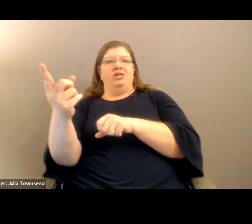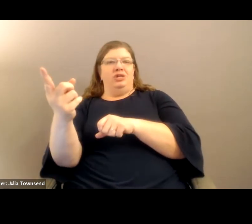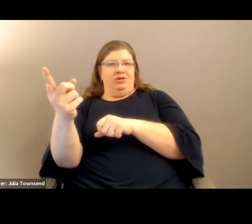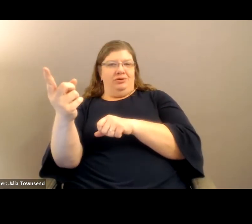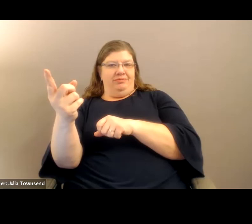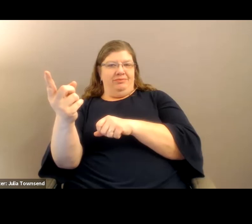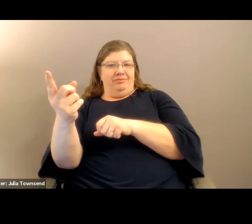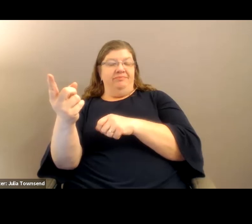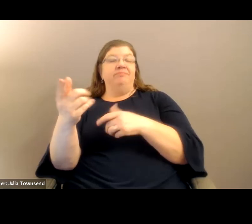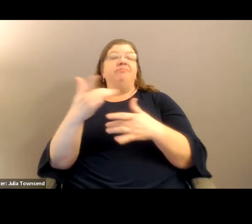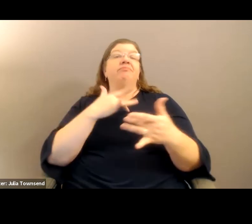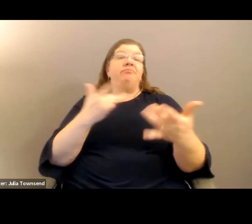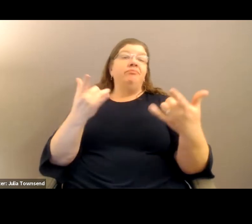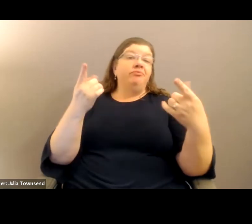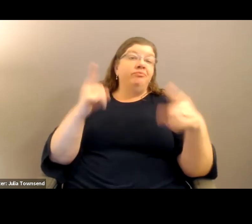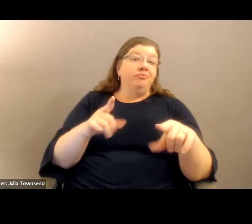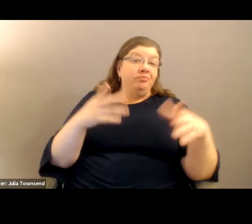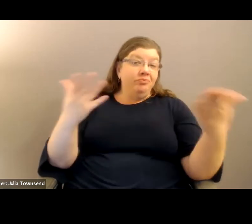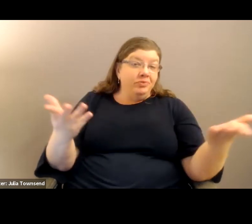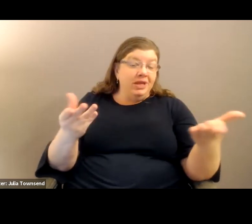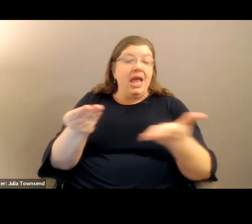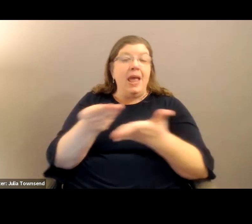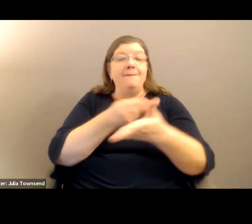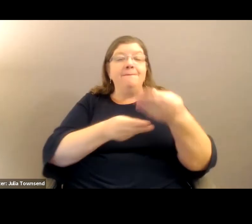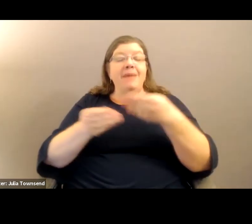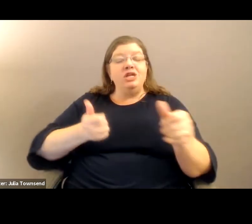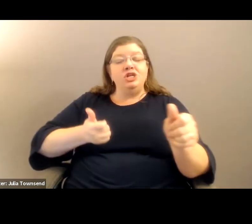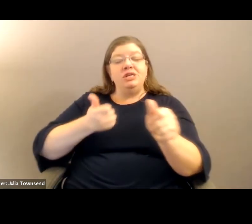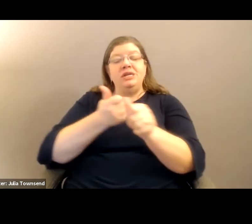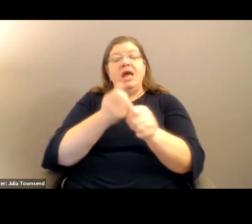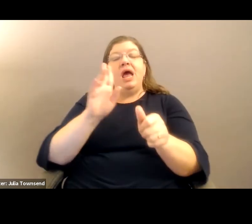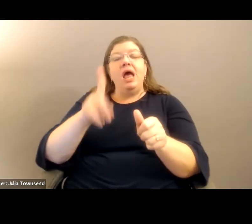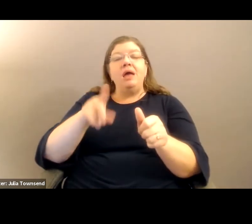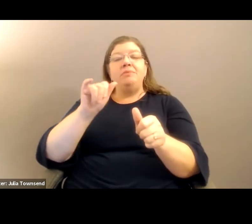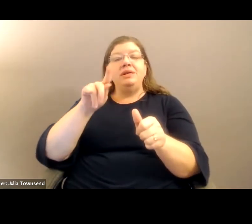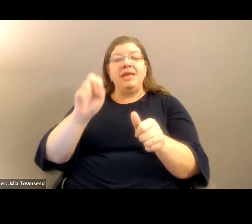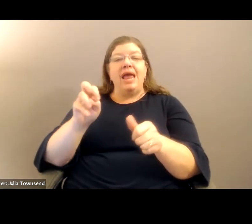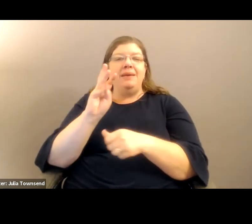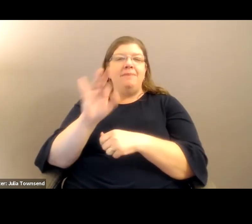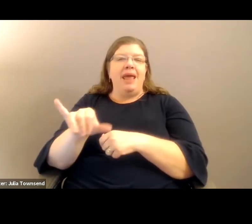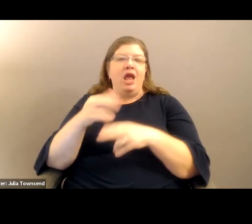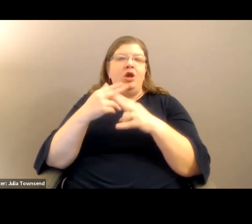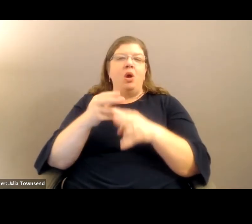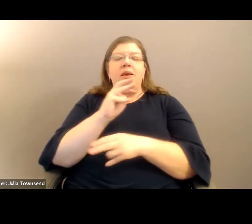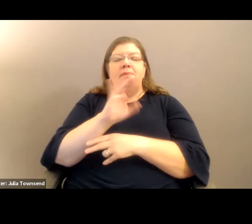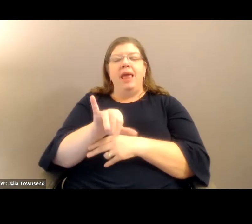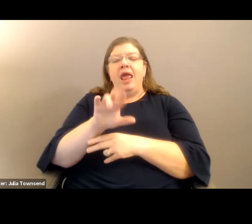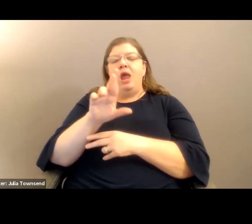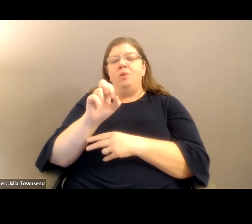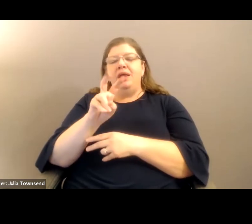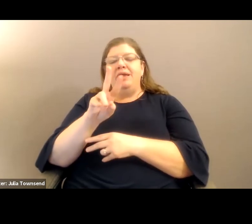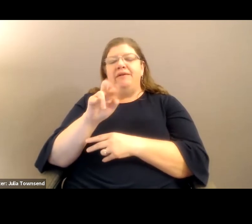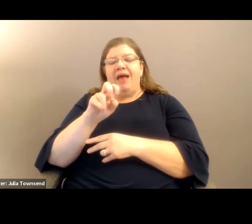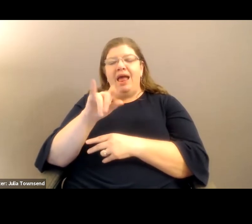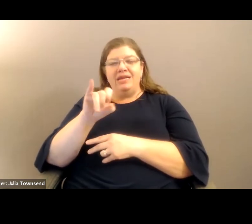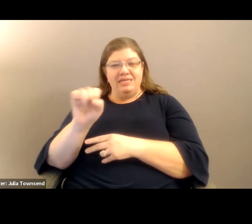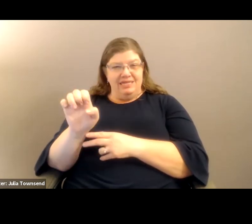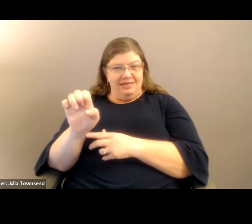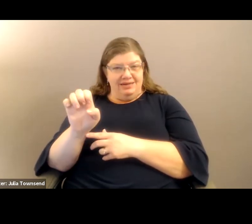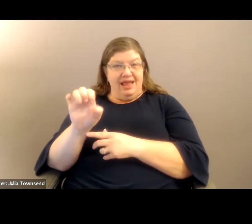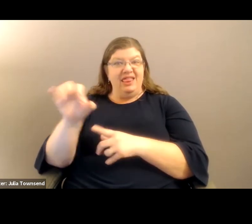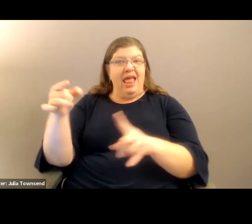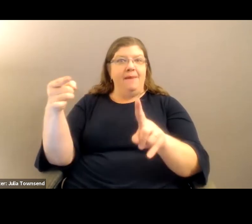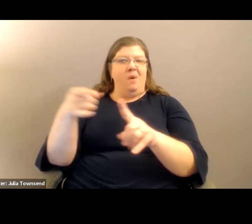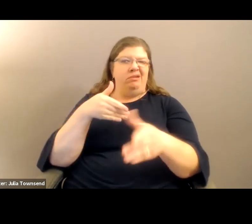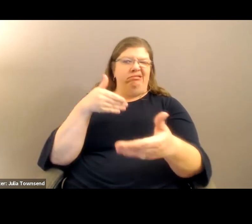Then what happens is we get a budget update in May, which is called the May Revise. And because at that point, we're really